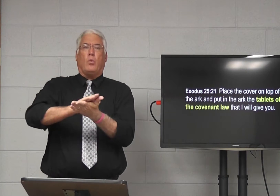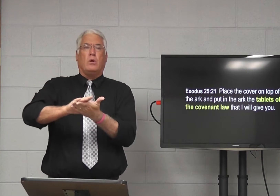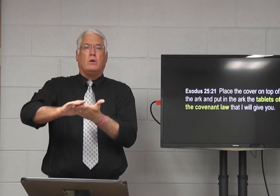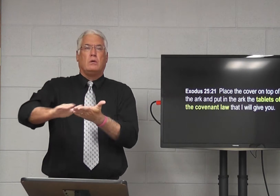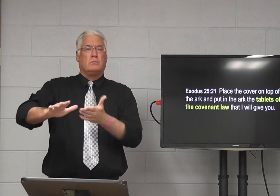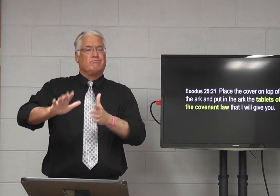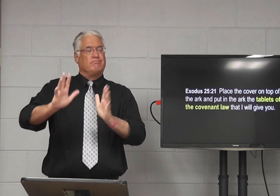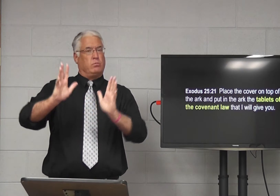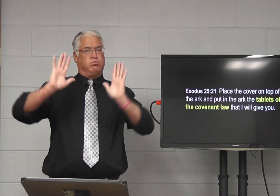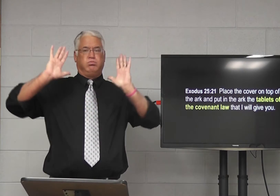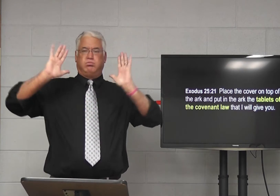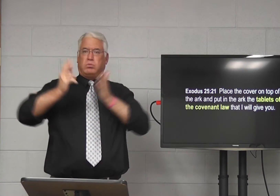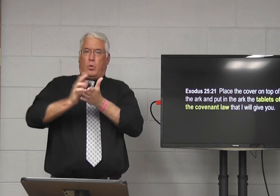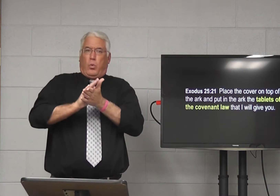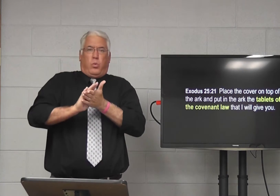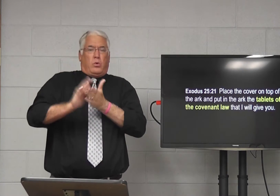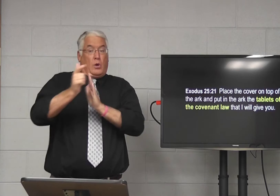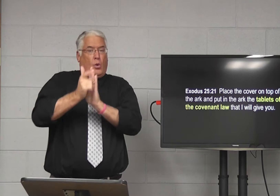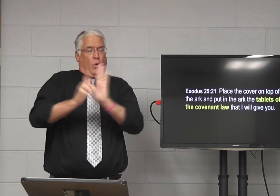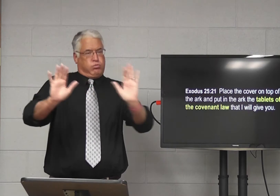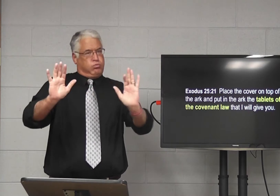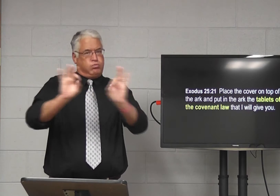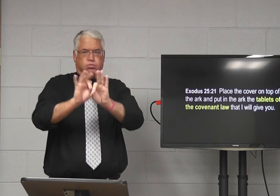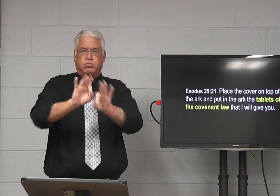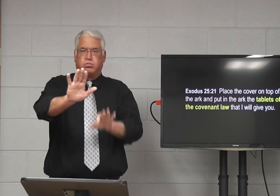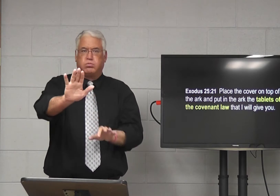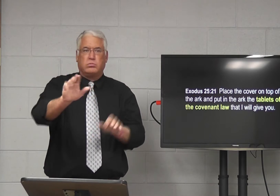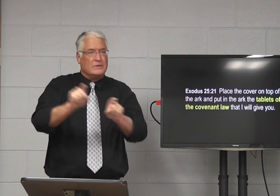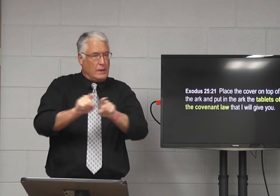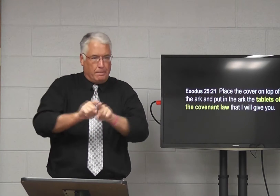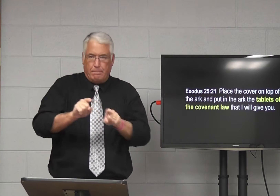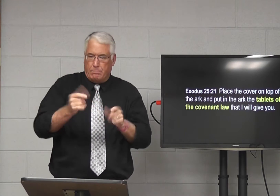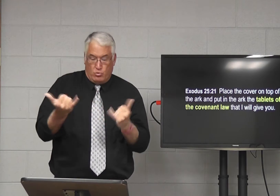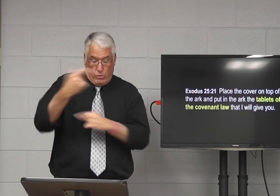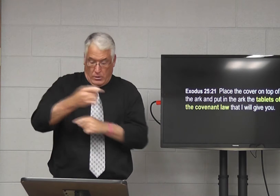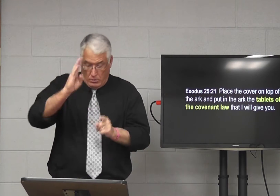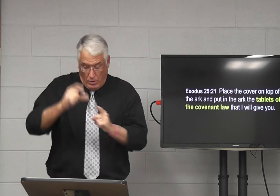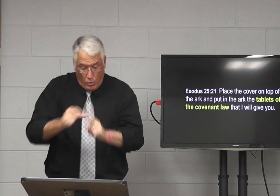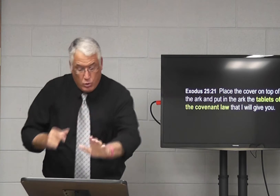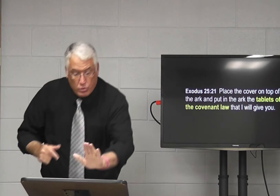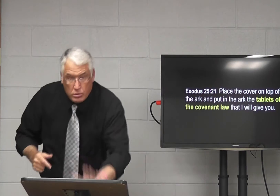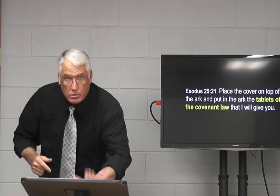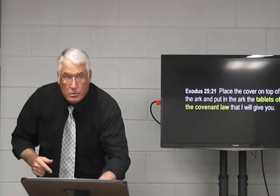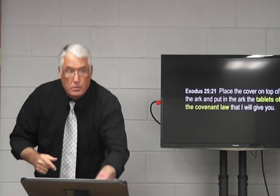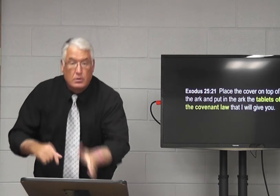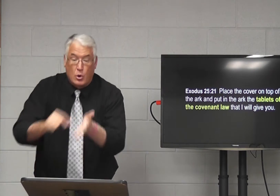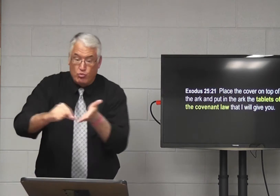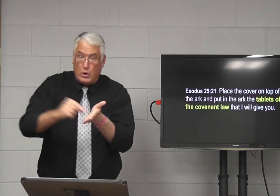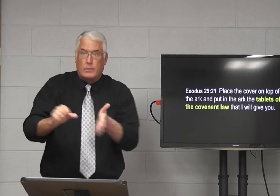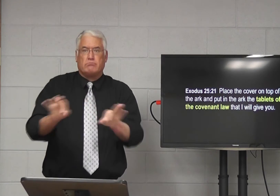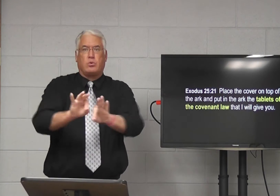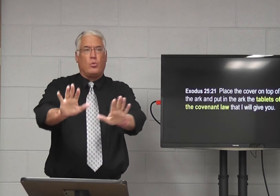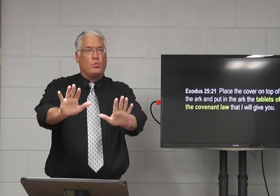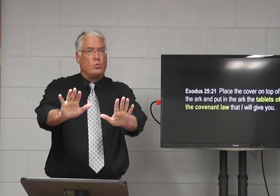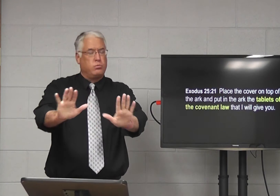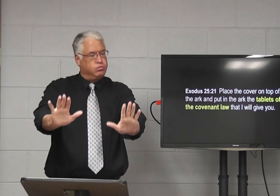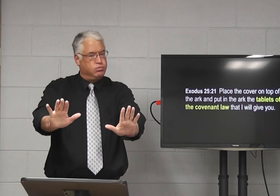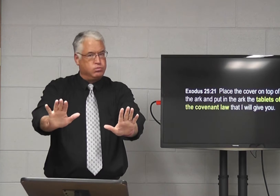is like holy. It is so glory. Much glory. Just like God's word. Very